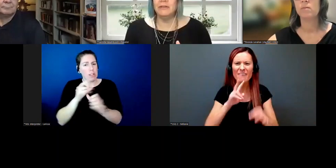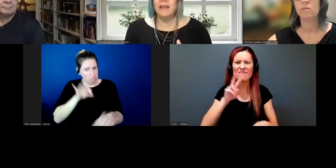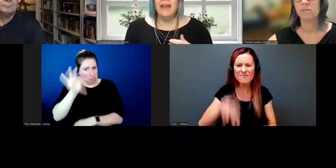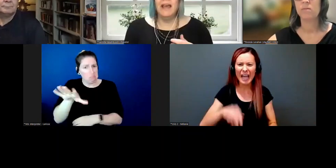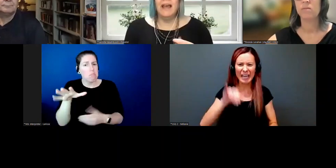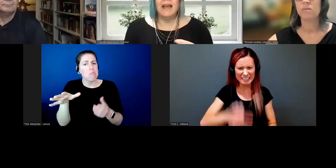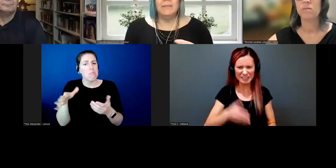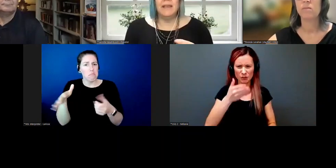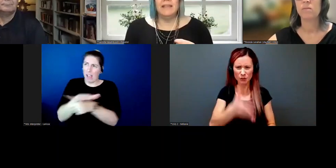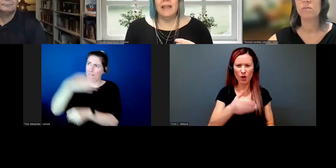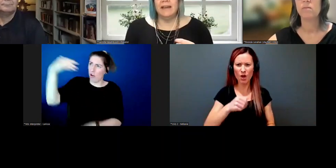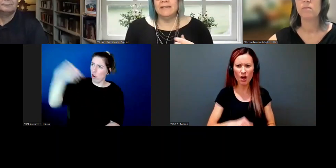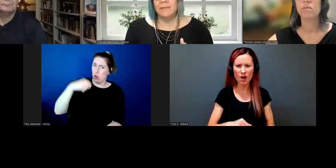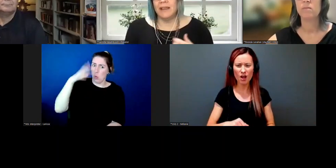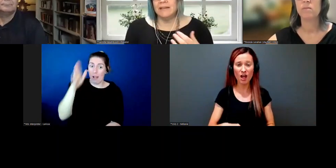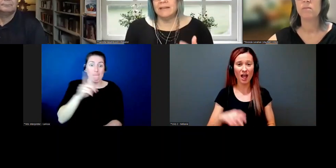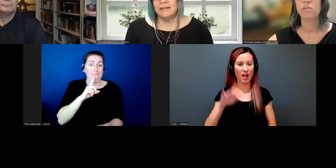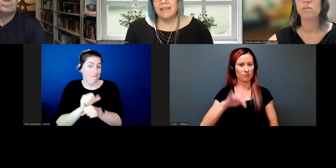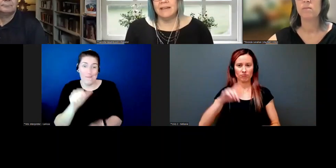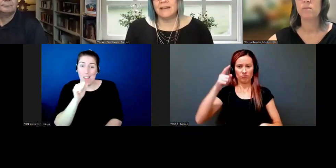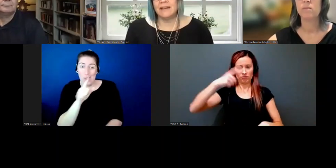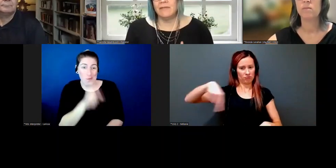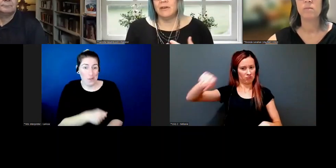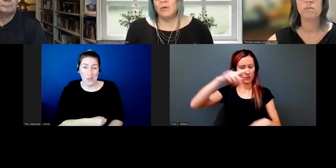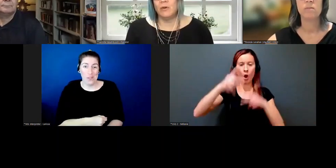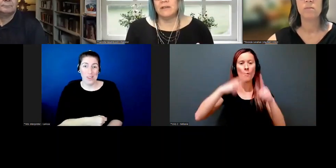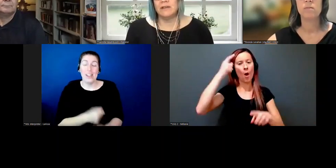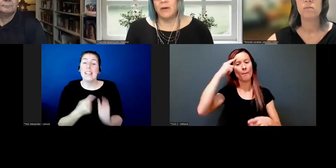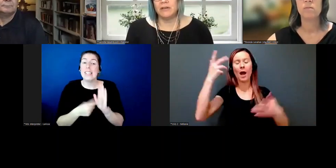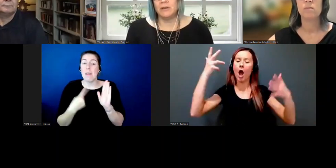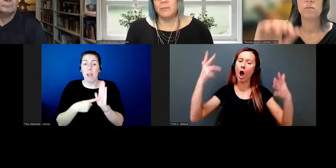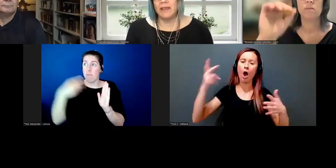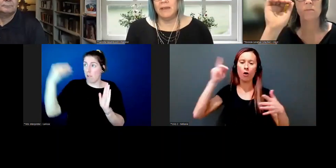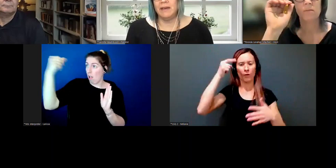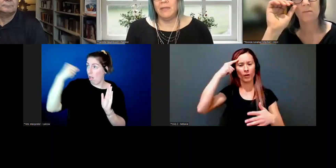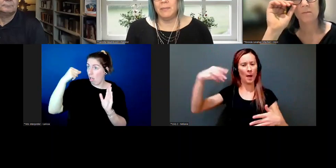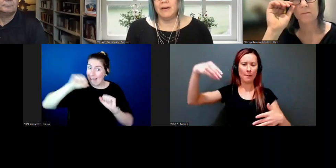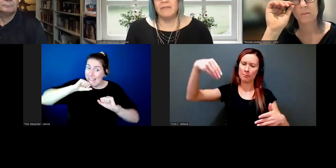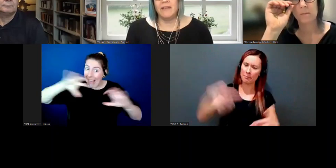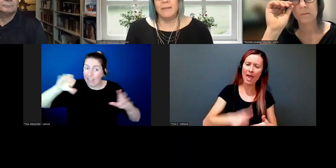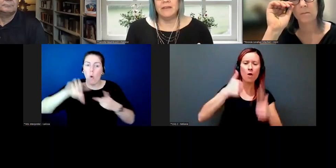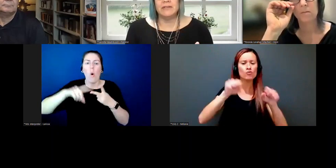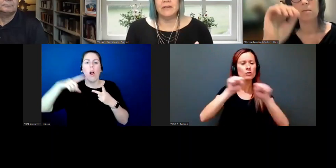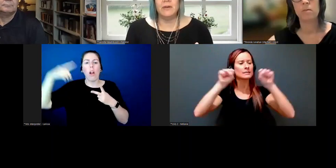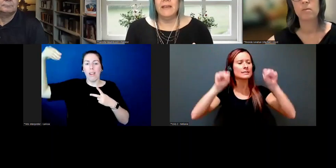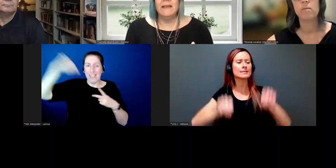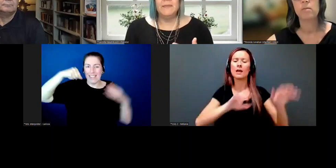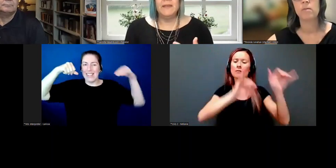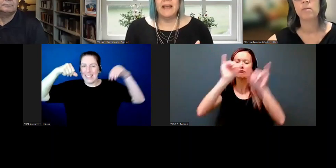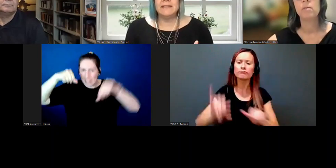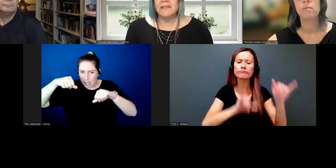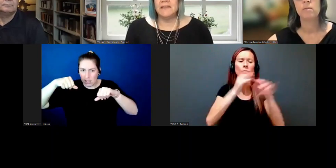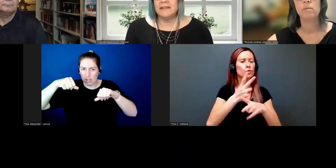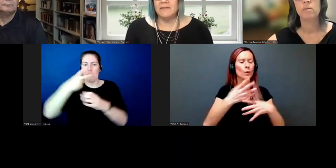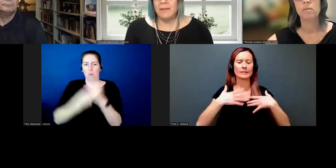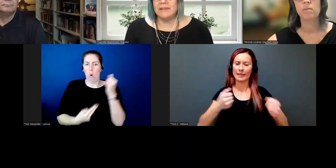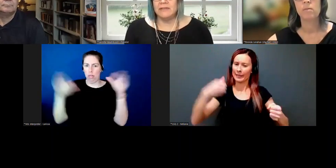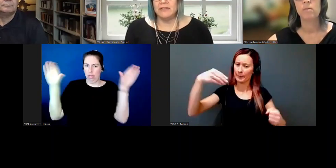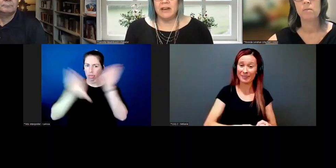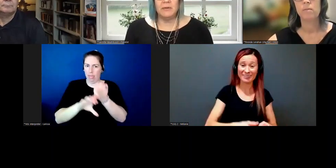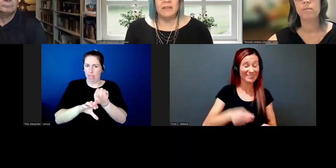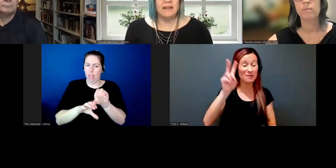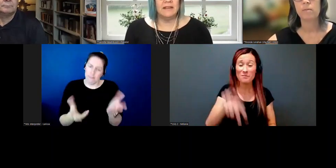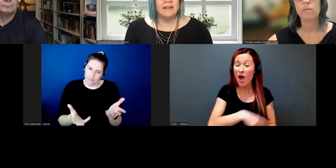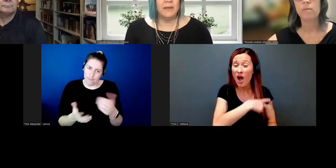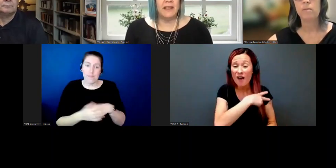true. And that in some cases, nothing is covered, or it's a partial payment on the part of the family. So the kinds of things that families have